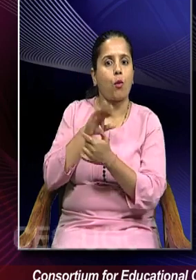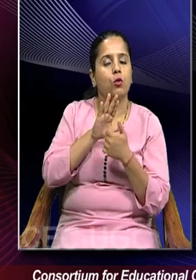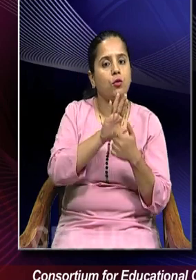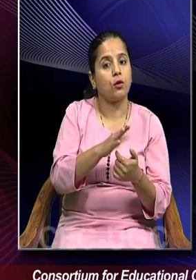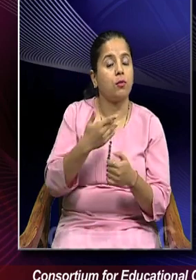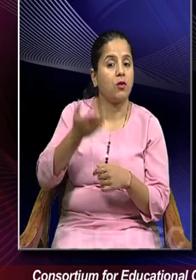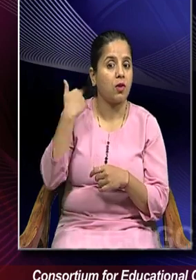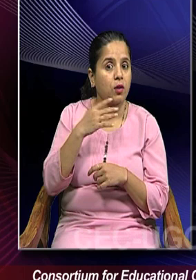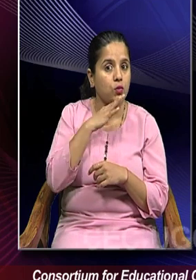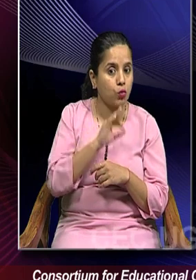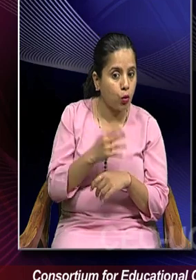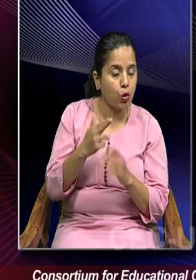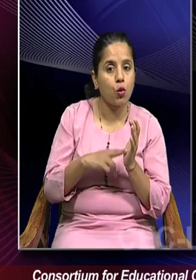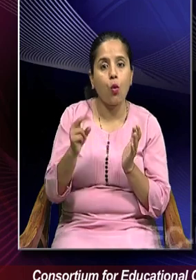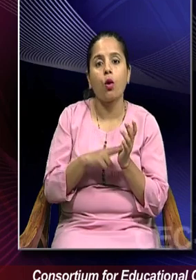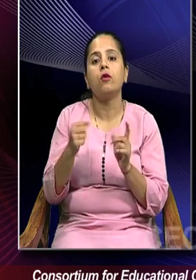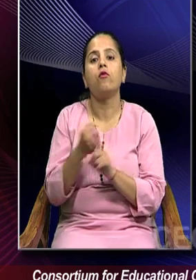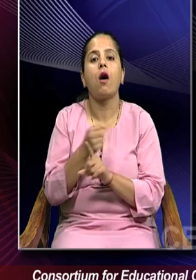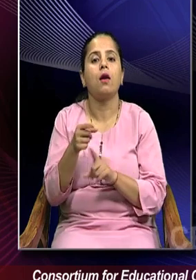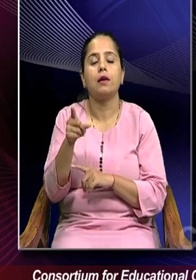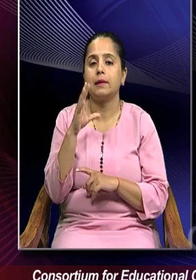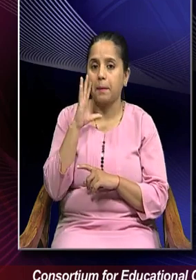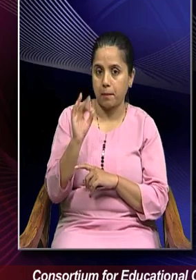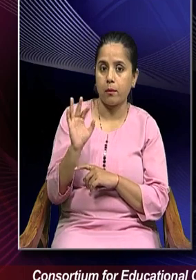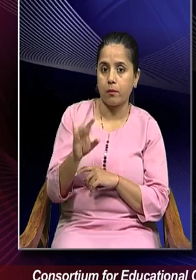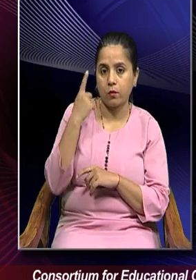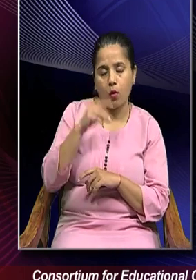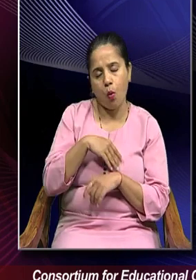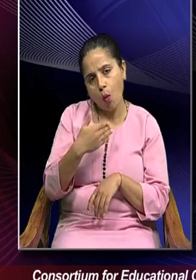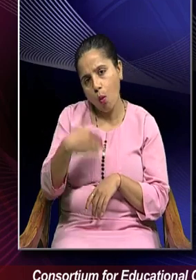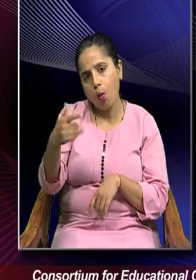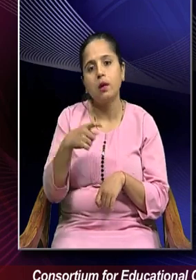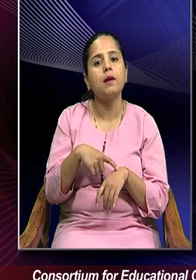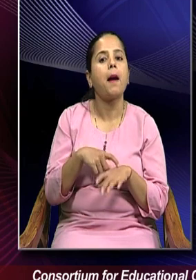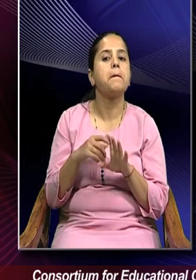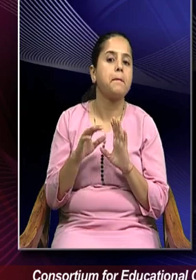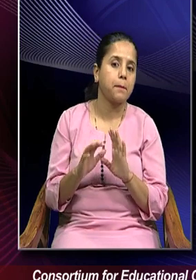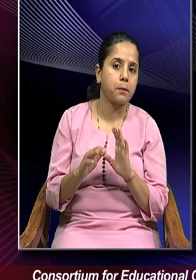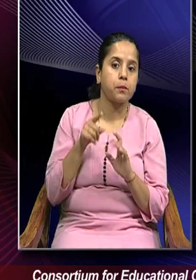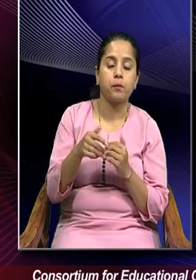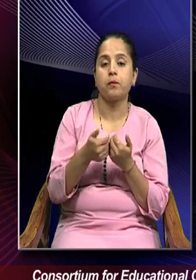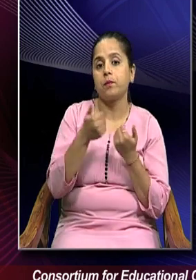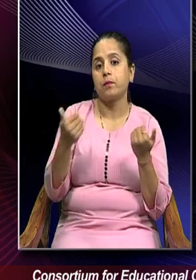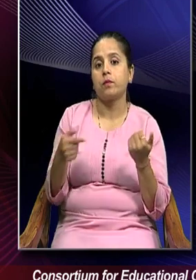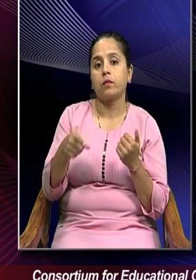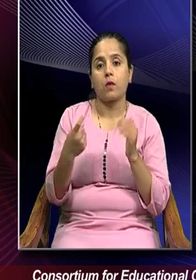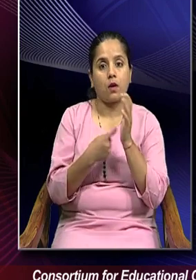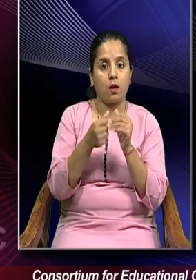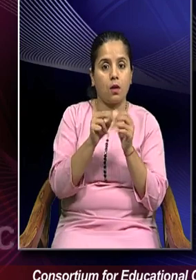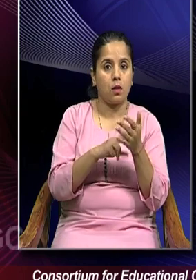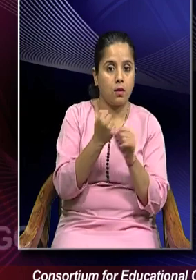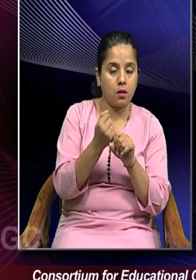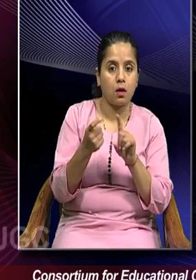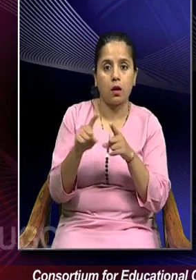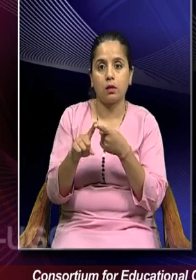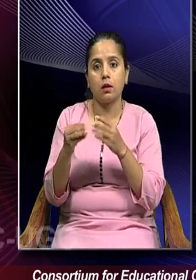that how truth and non-violence, they are relevant for all times. And apart from that, Rang De Basanti,